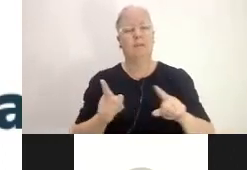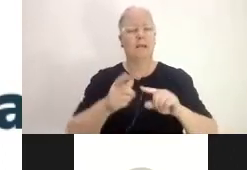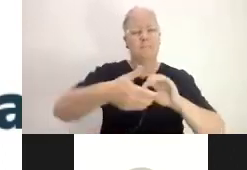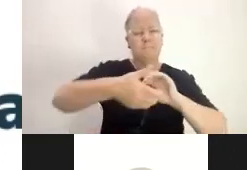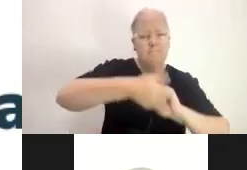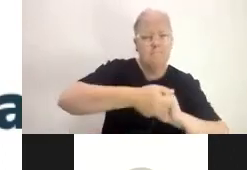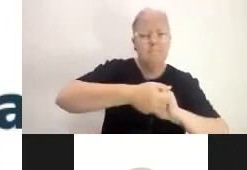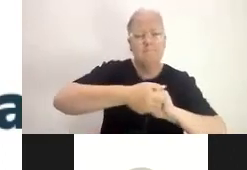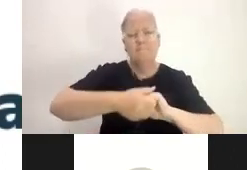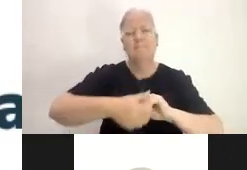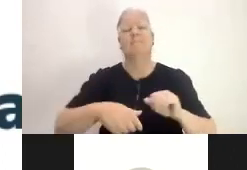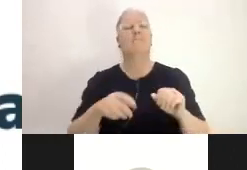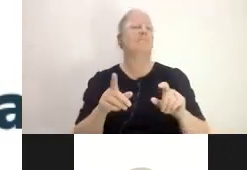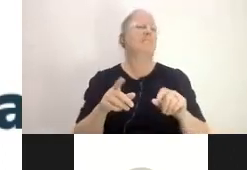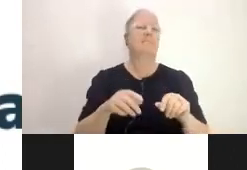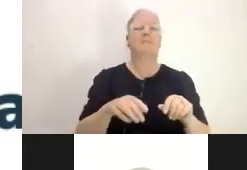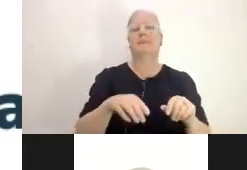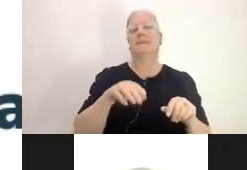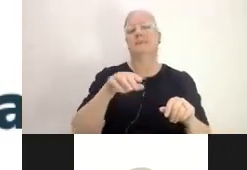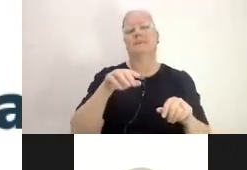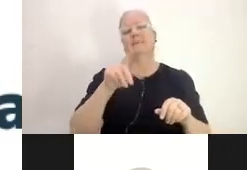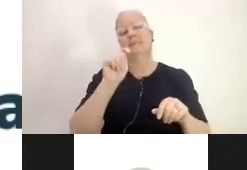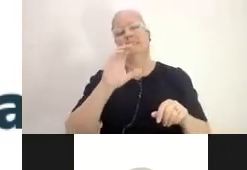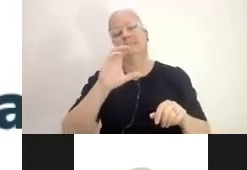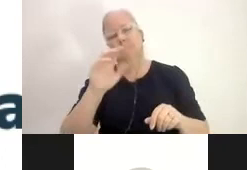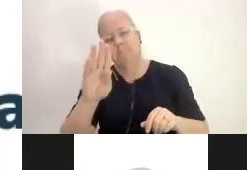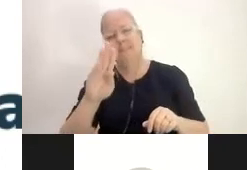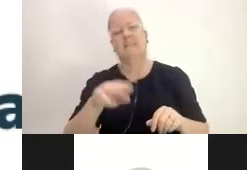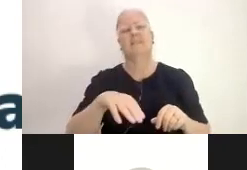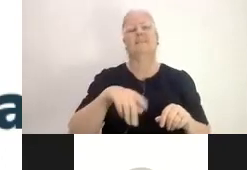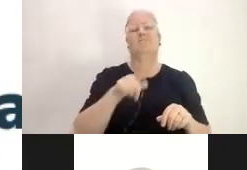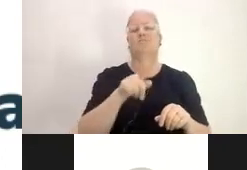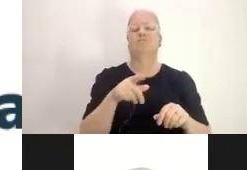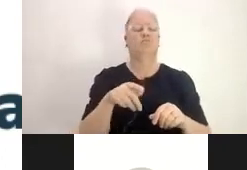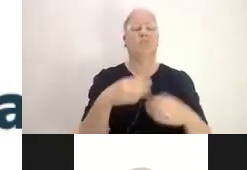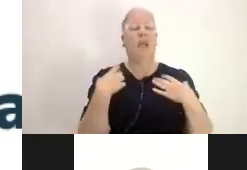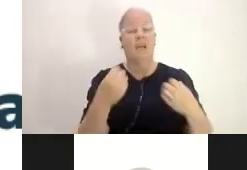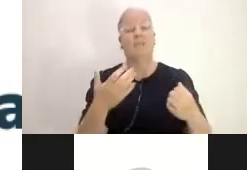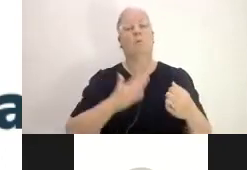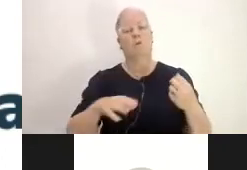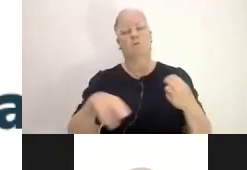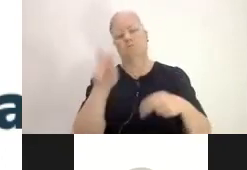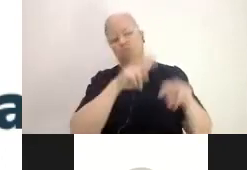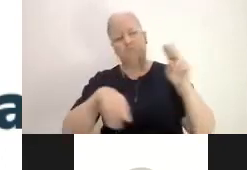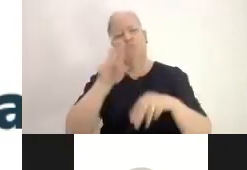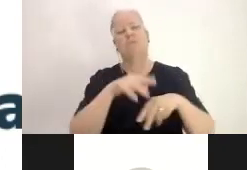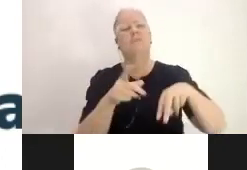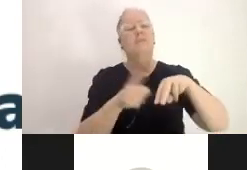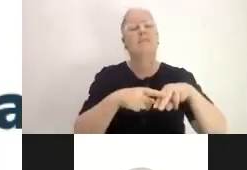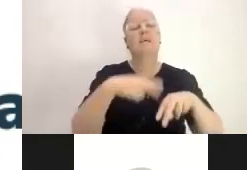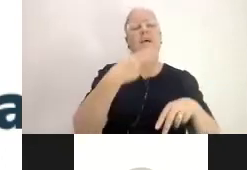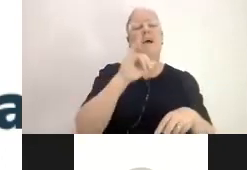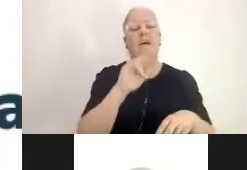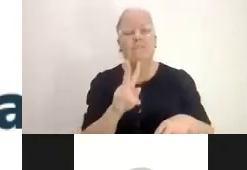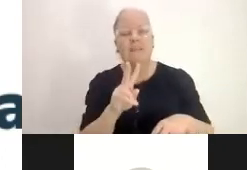TB, HIV/AIDS, and others, to list all the commitments on global